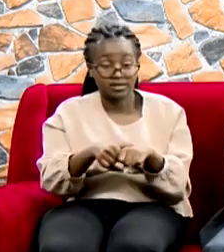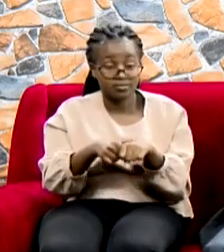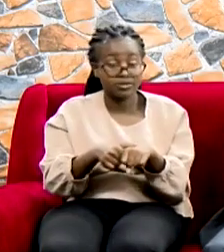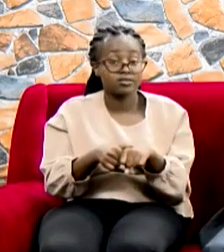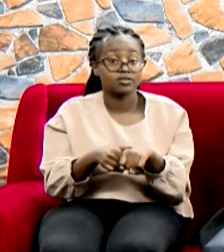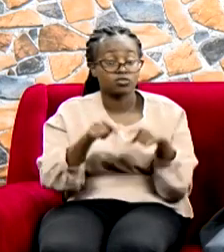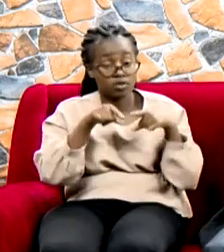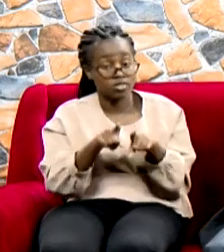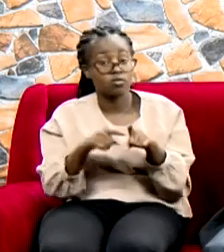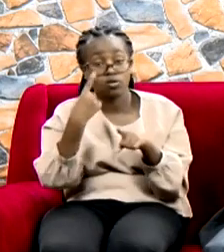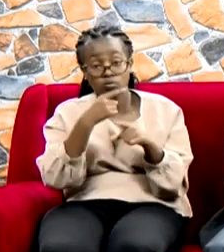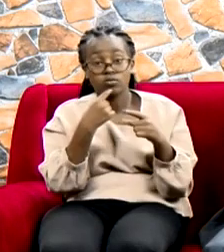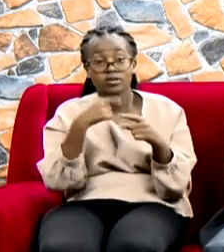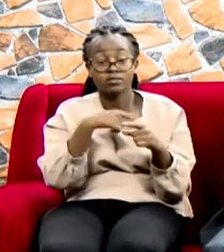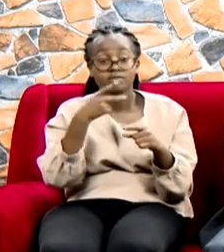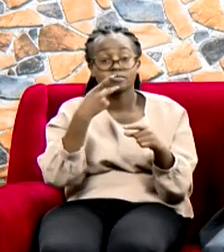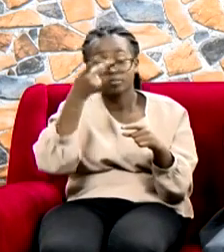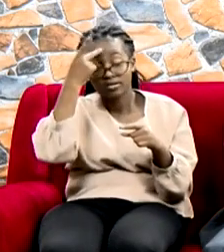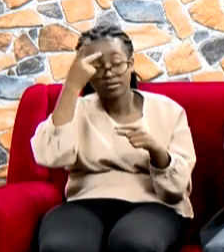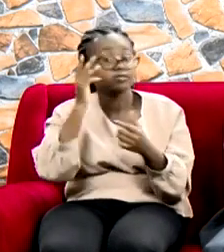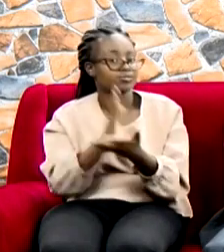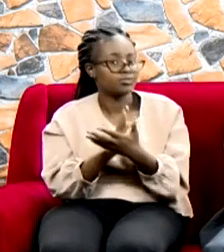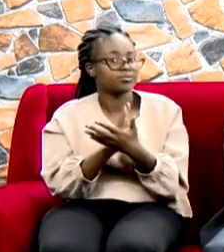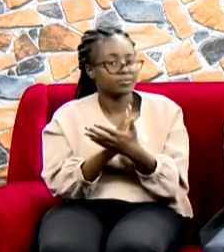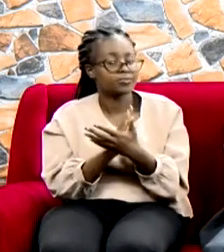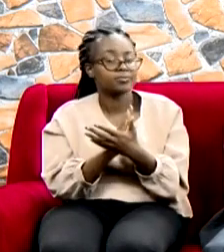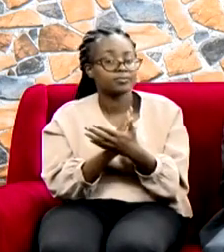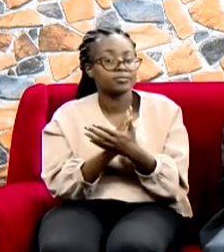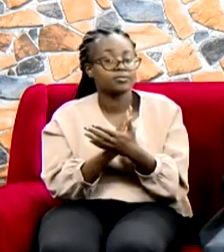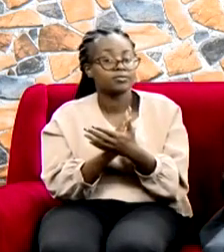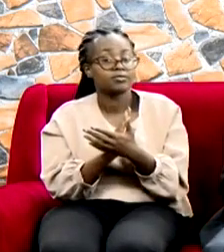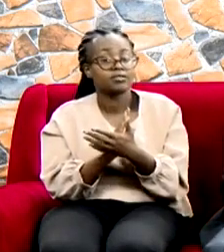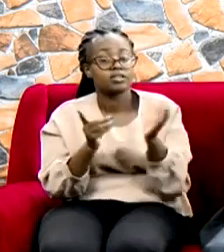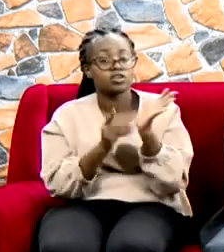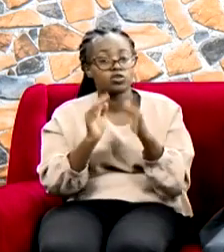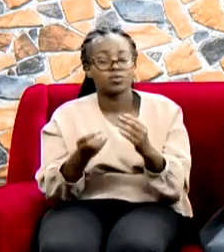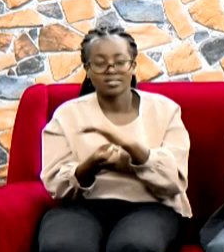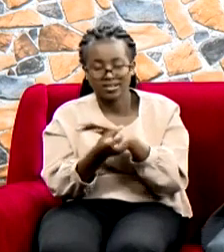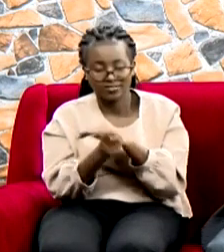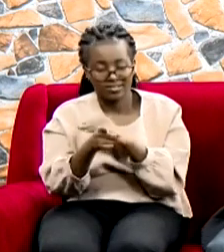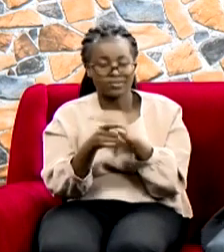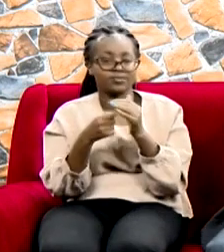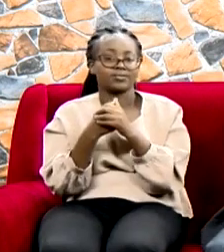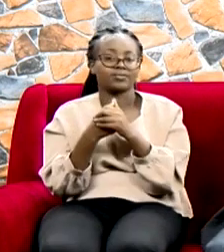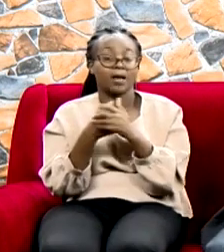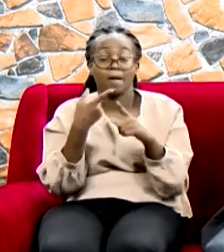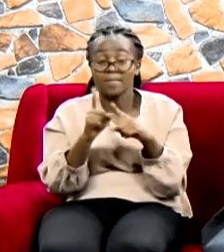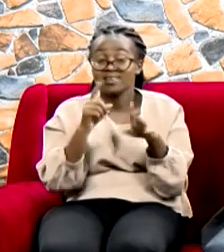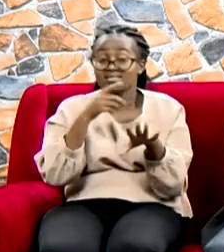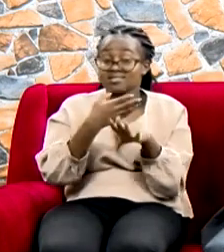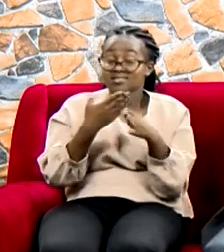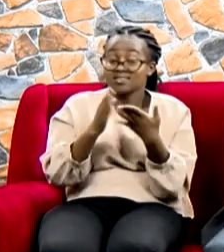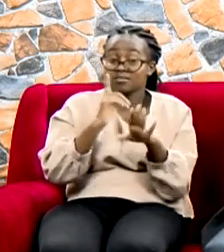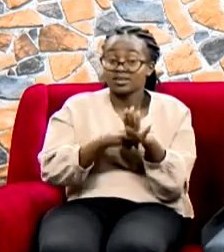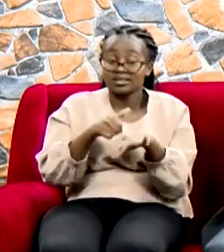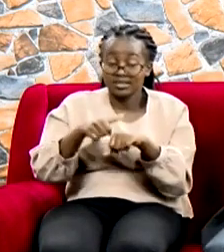therapy, you're the one who's to tell me as a parent, right? Right. Okay. So usually the consultant will advise it. But sometimes getting a